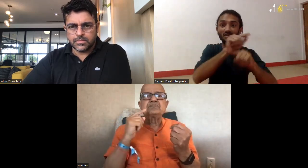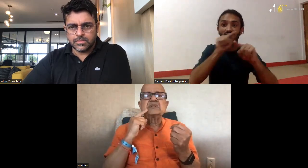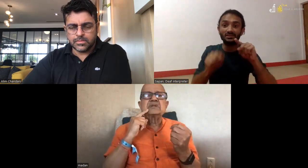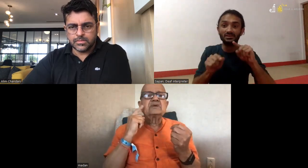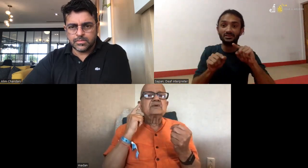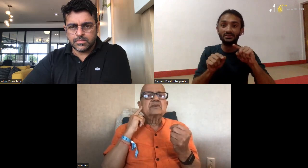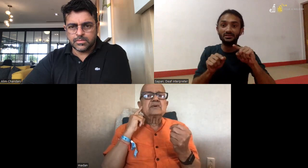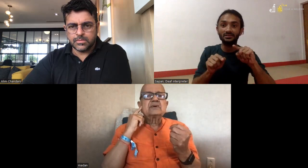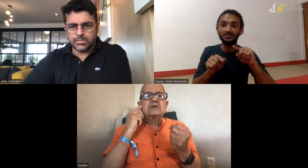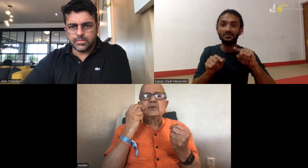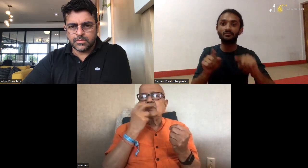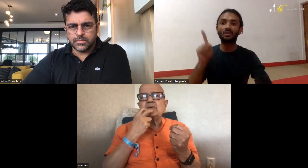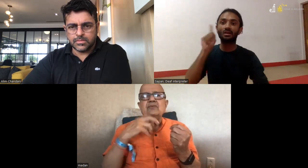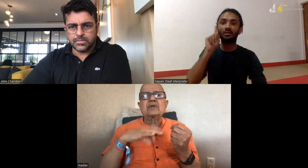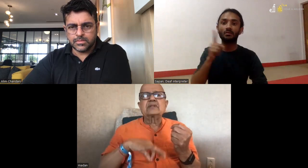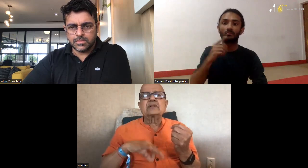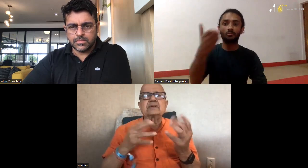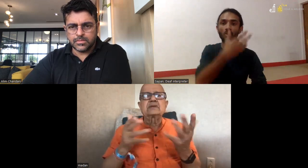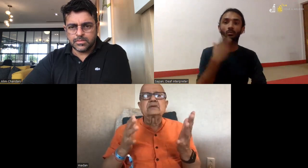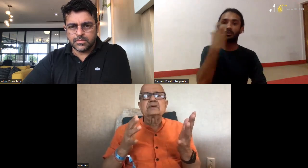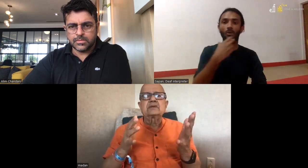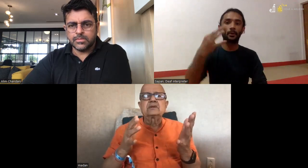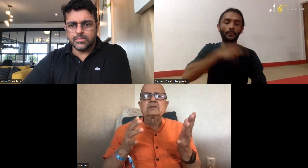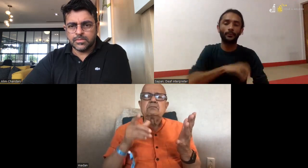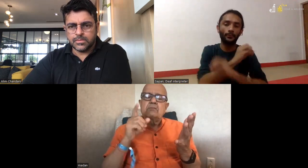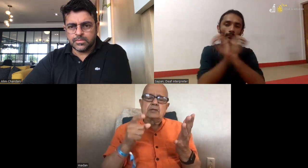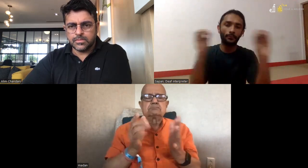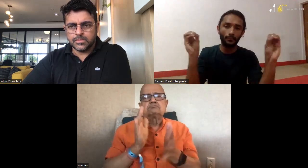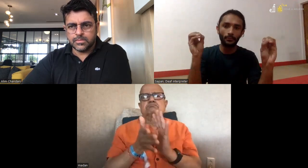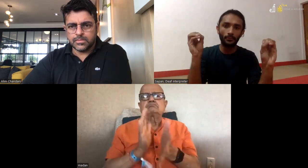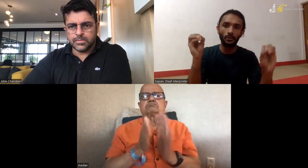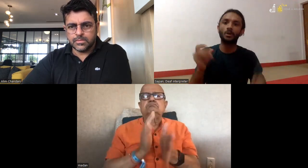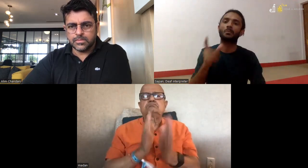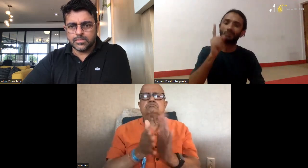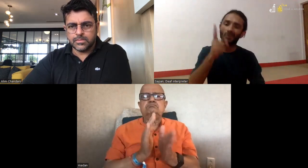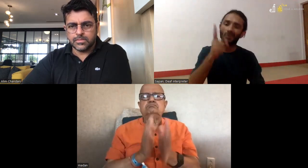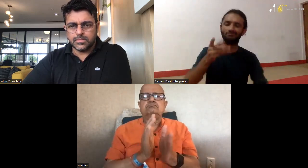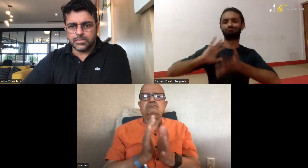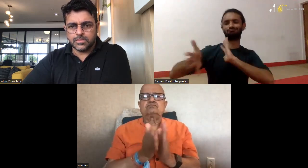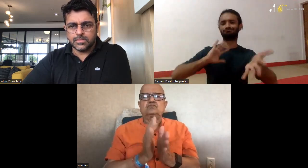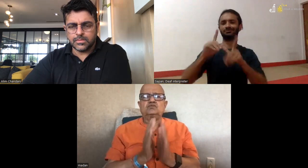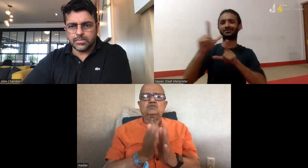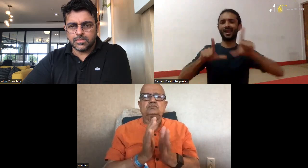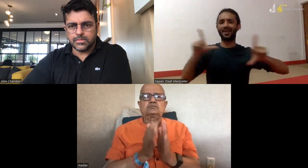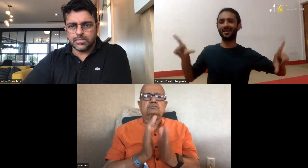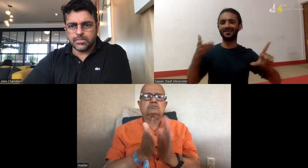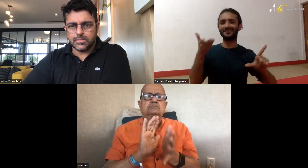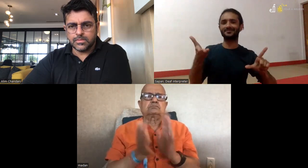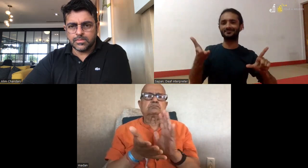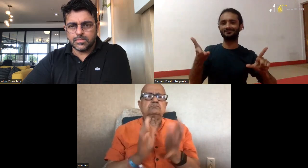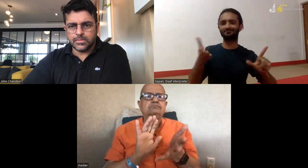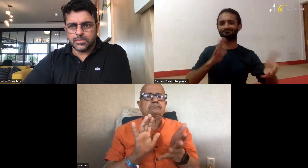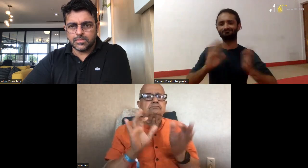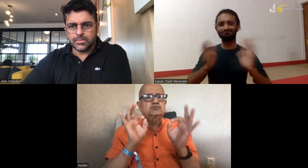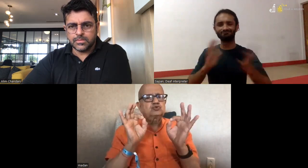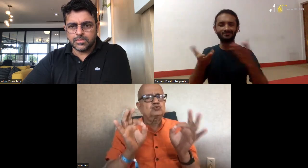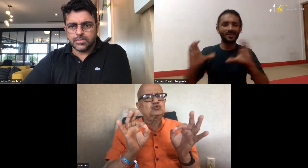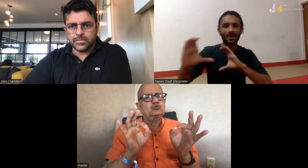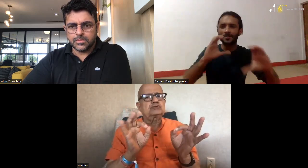speech user, etc. That's not an important thing. But being understanding the deaf identity is important,